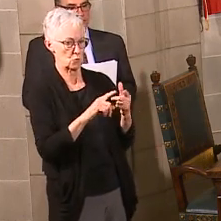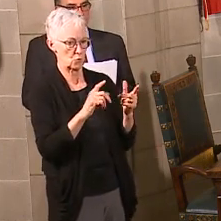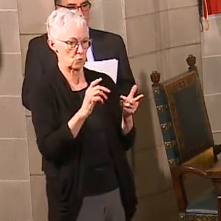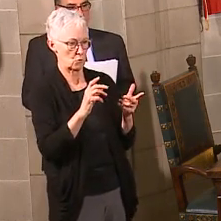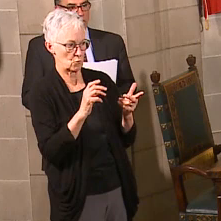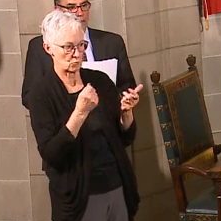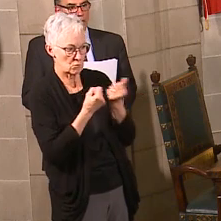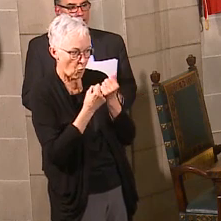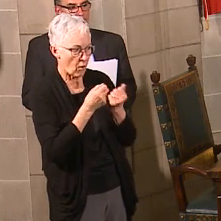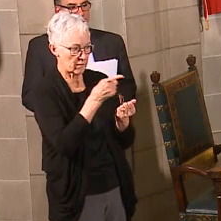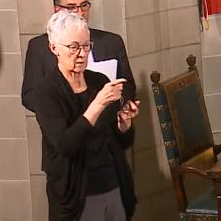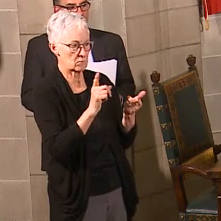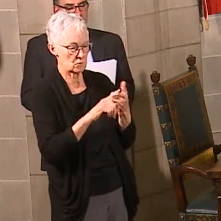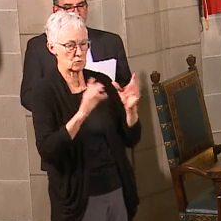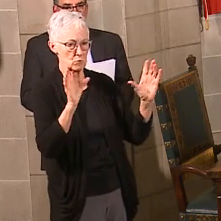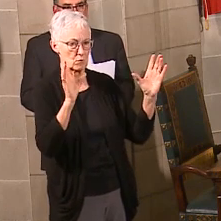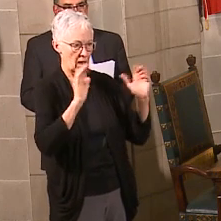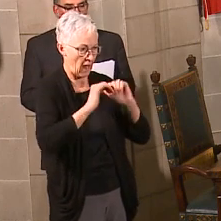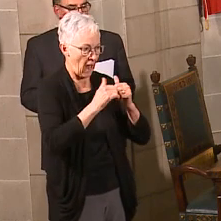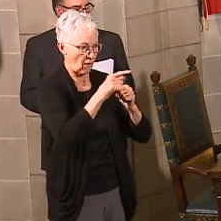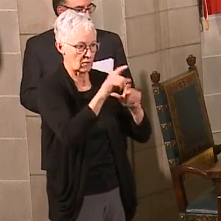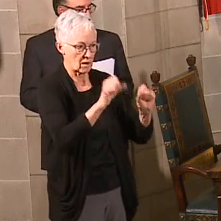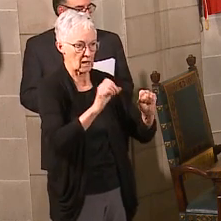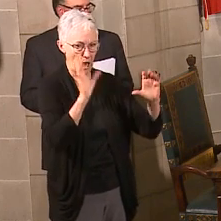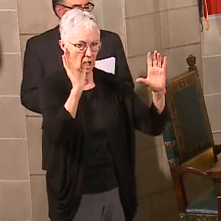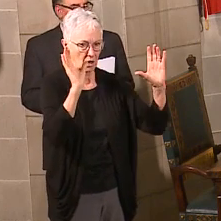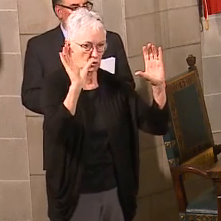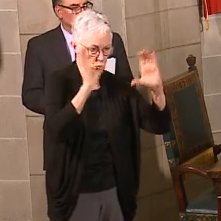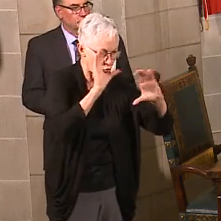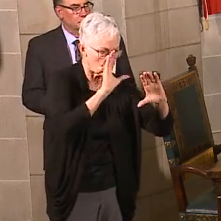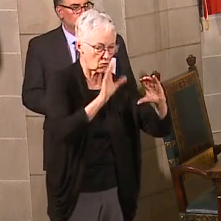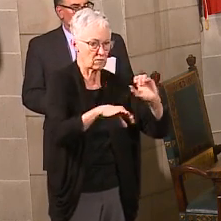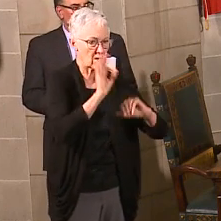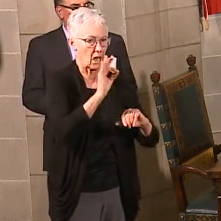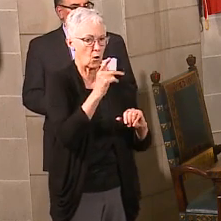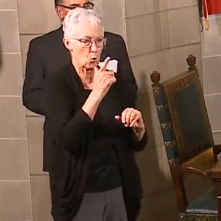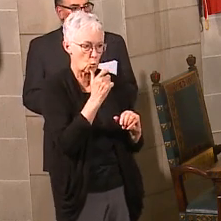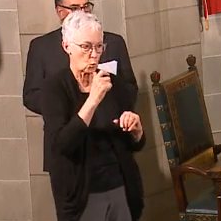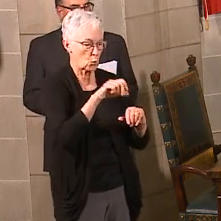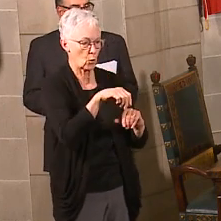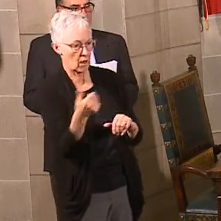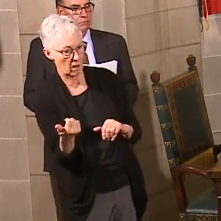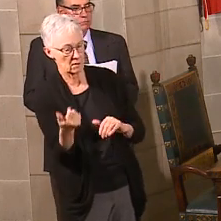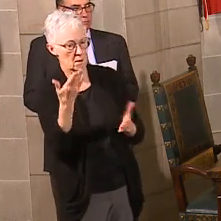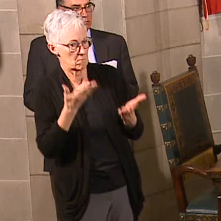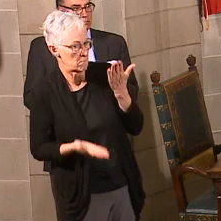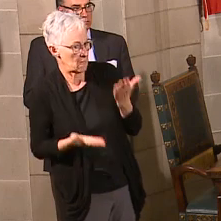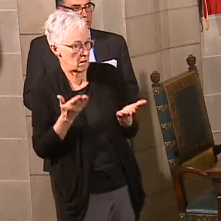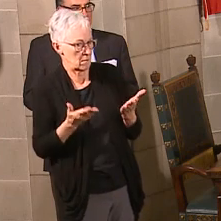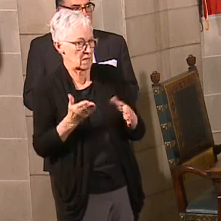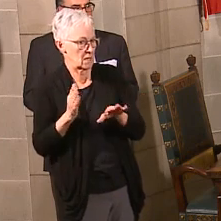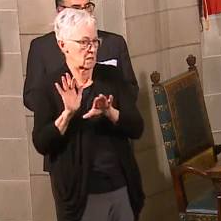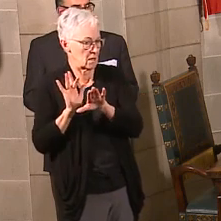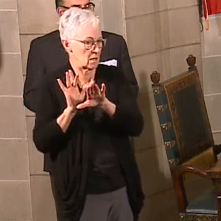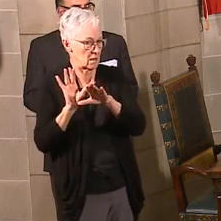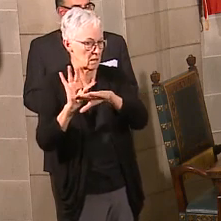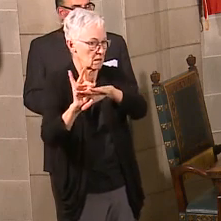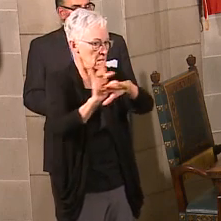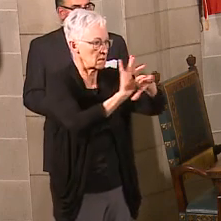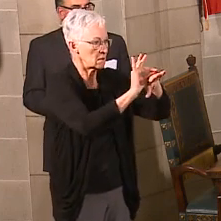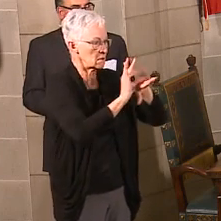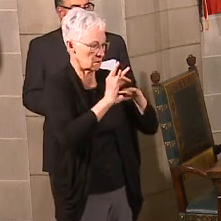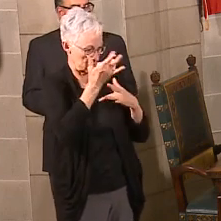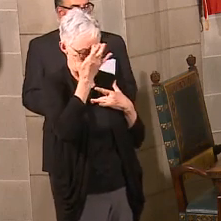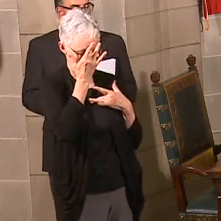forth. So we're working on a plan to be able to provide that. Just in general in the state, that's one of the things that we need to beef up, like our testing. We need to beef up